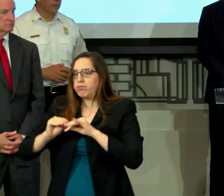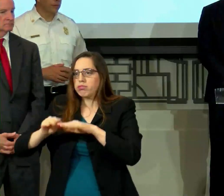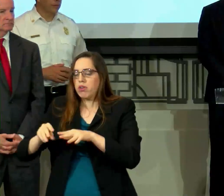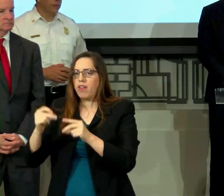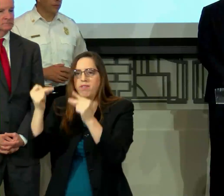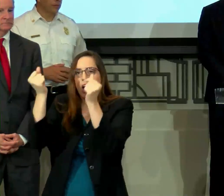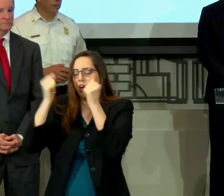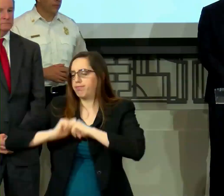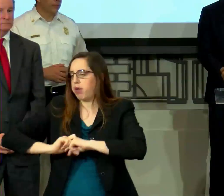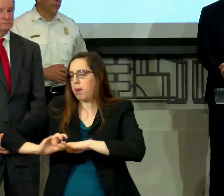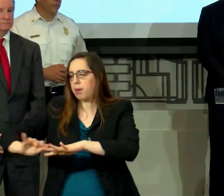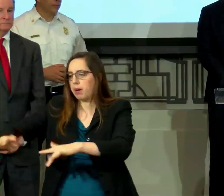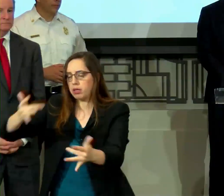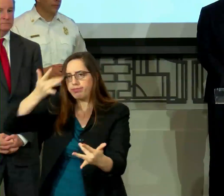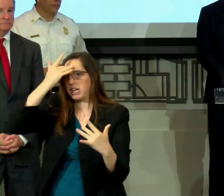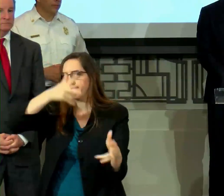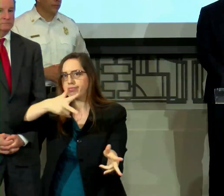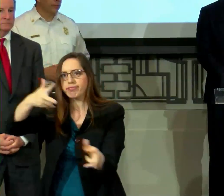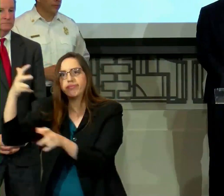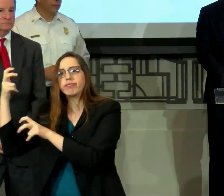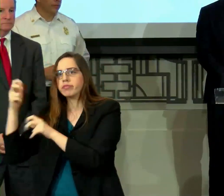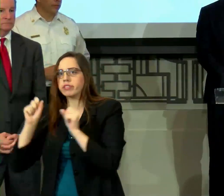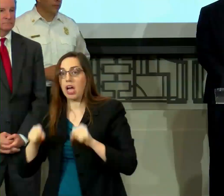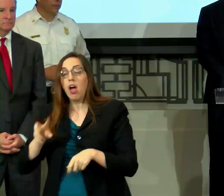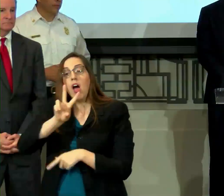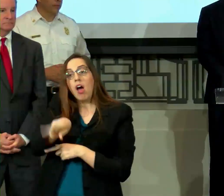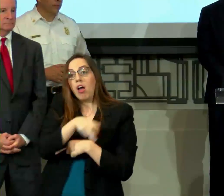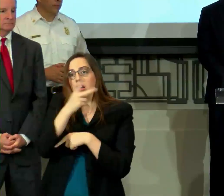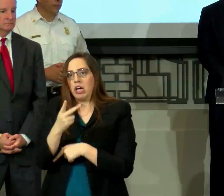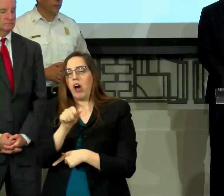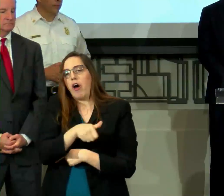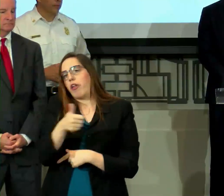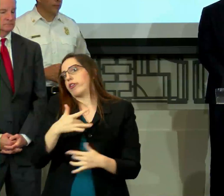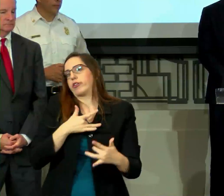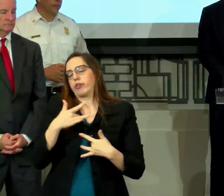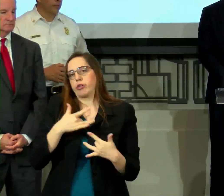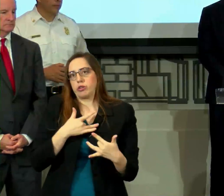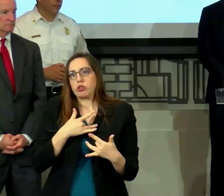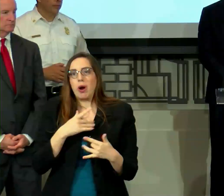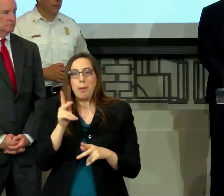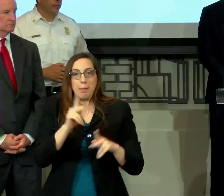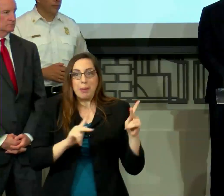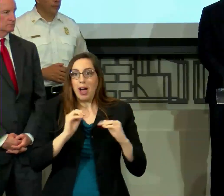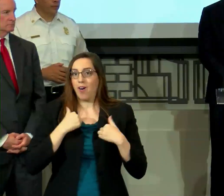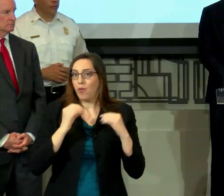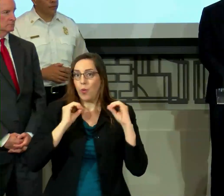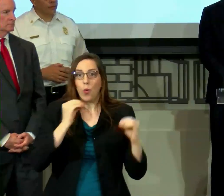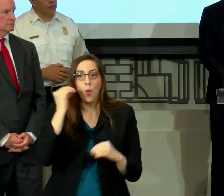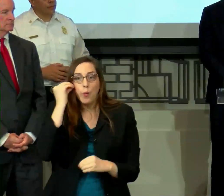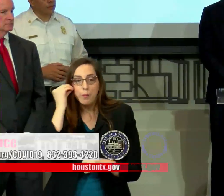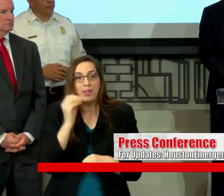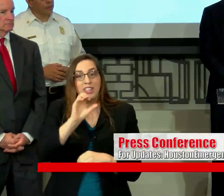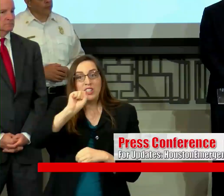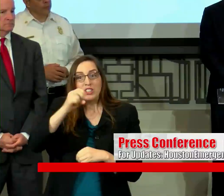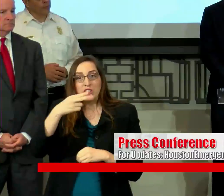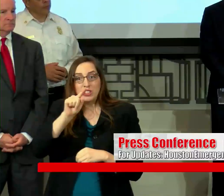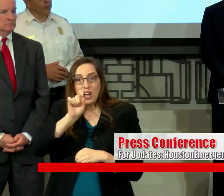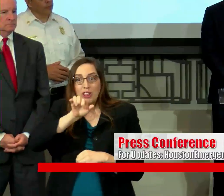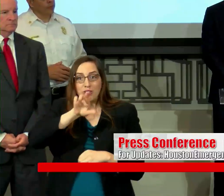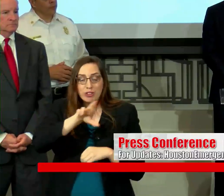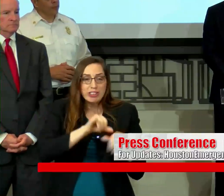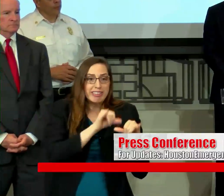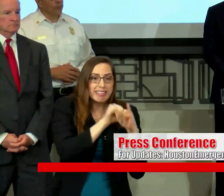spread very quickly. On the flip side, for example, I'm concerned about our homeless population that are in shelters, and we're working